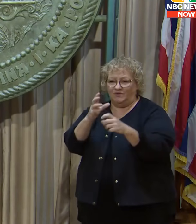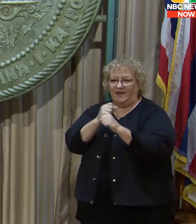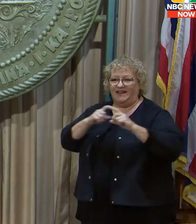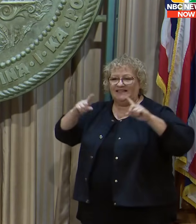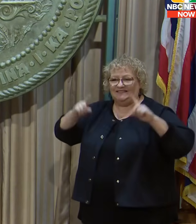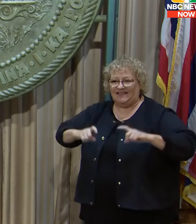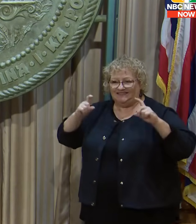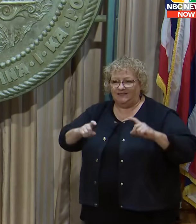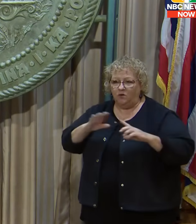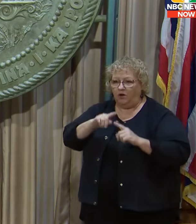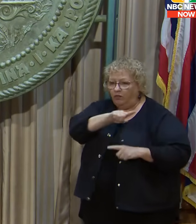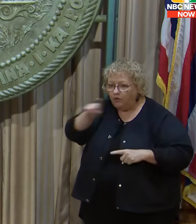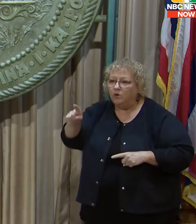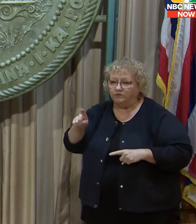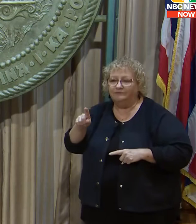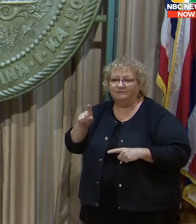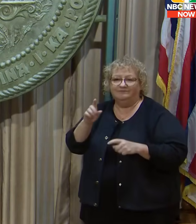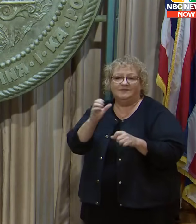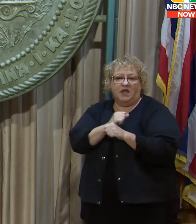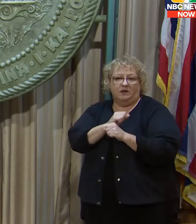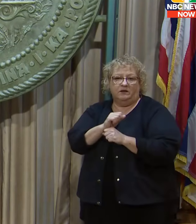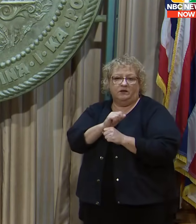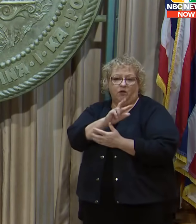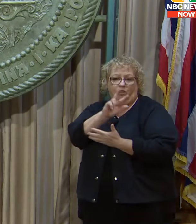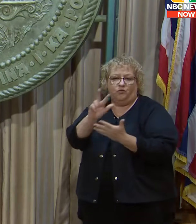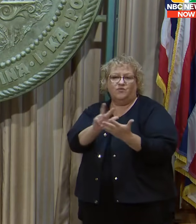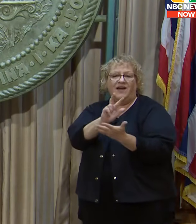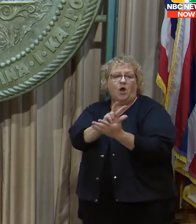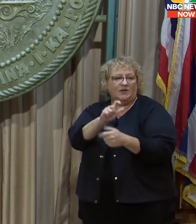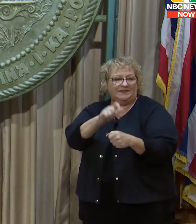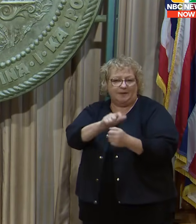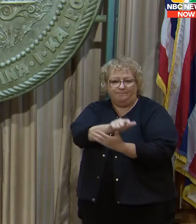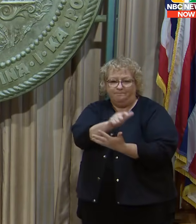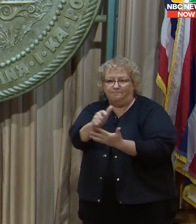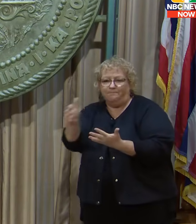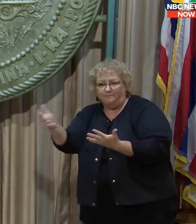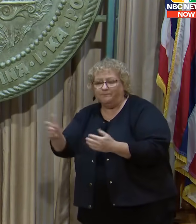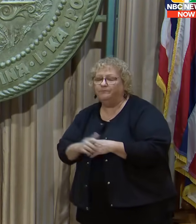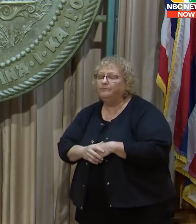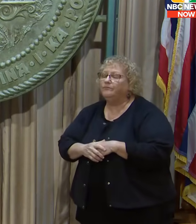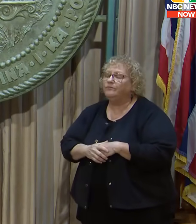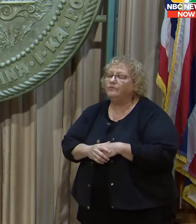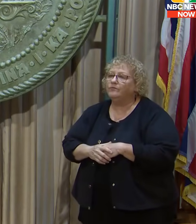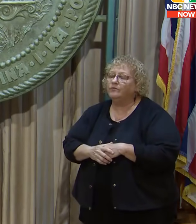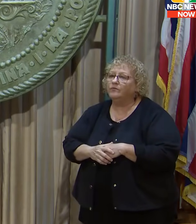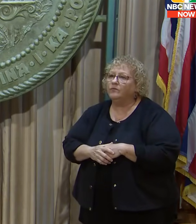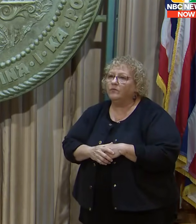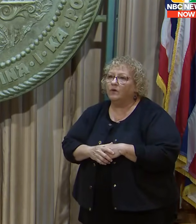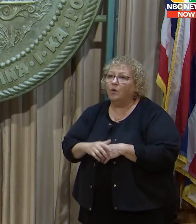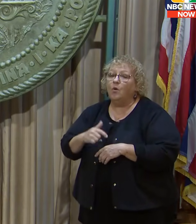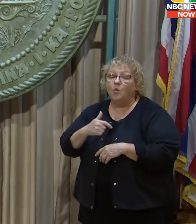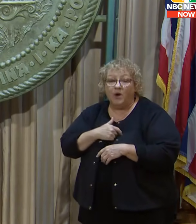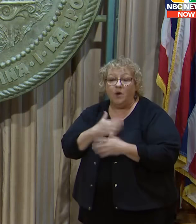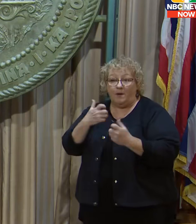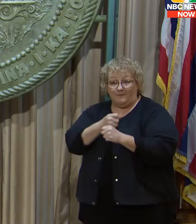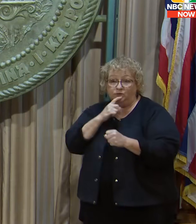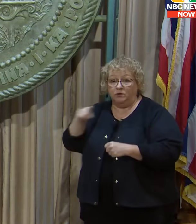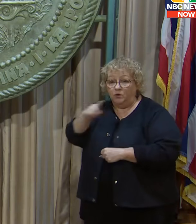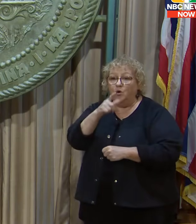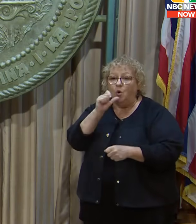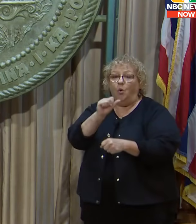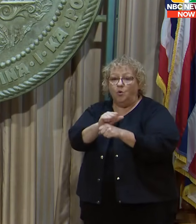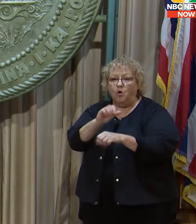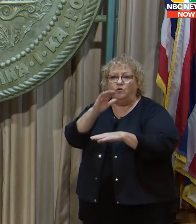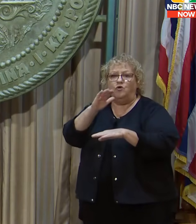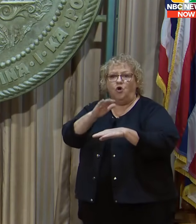doing the tests on those where we can get a 3-hour turnaround. We're, of course, wanting to be sure that anyone on the front line is